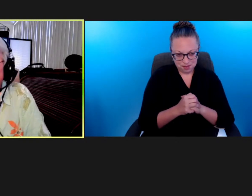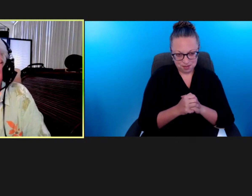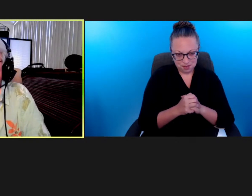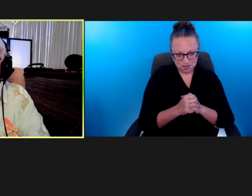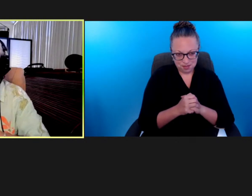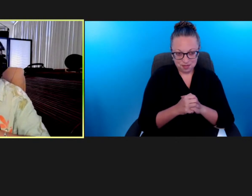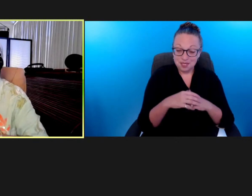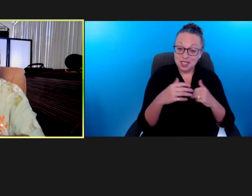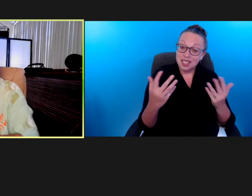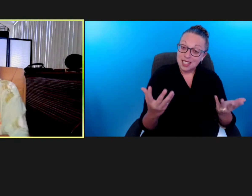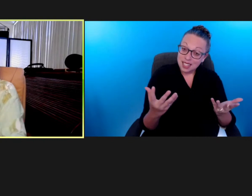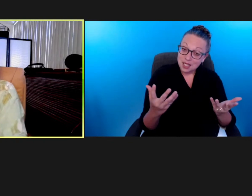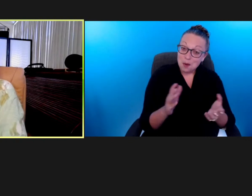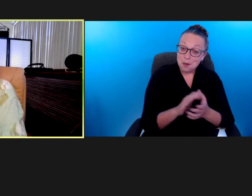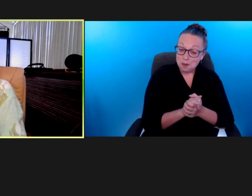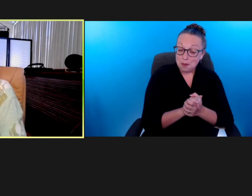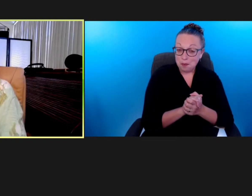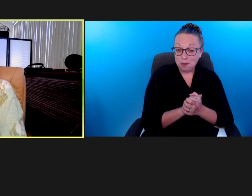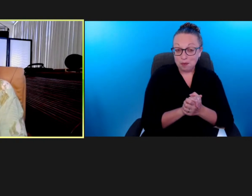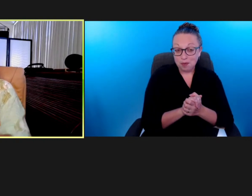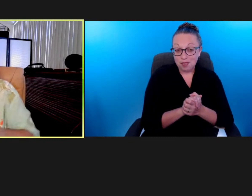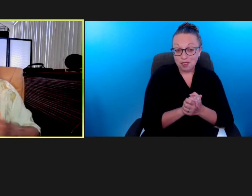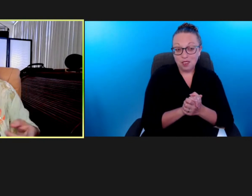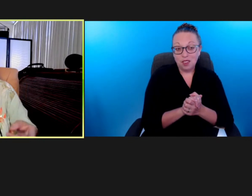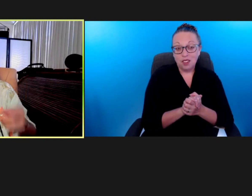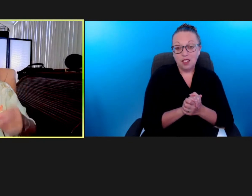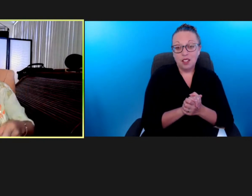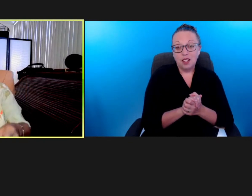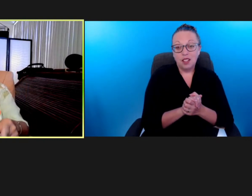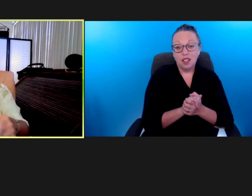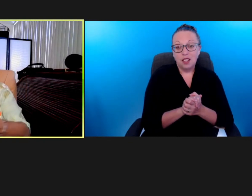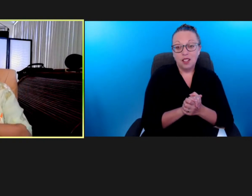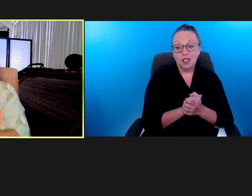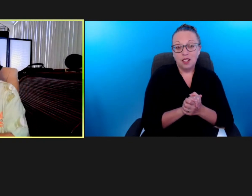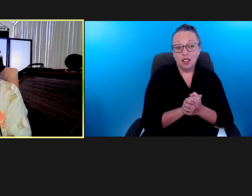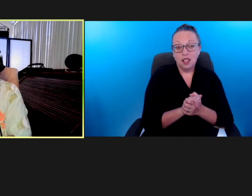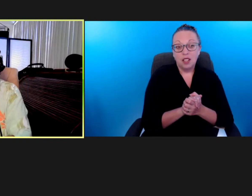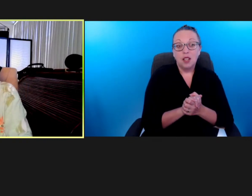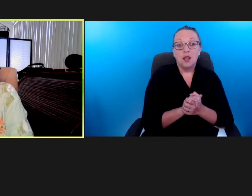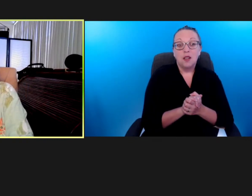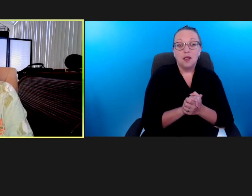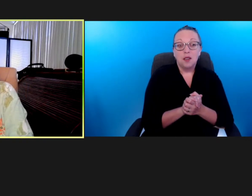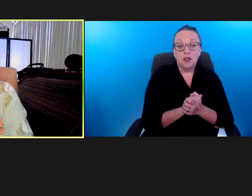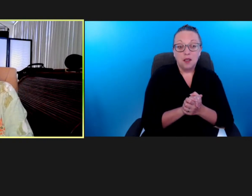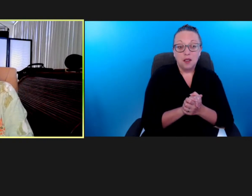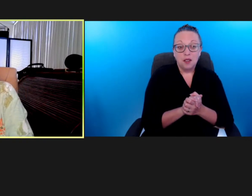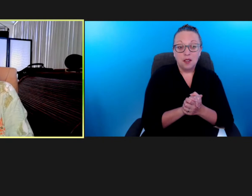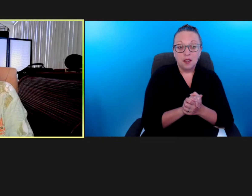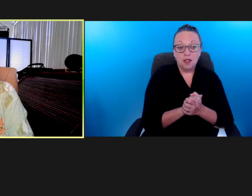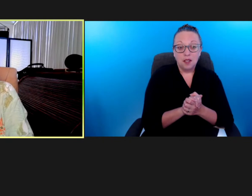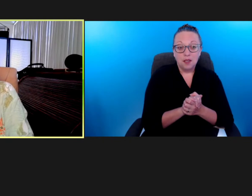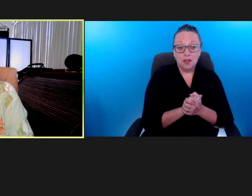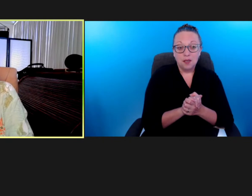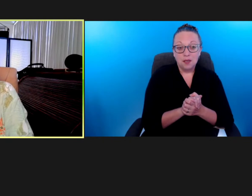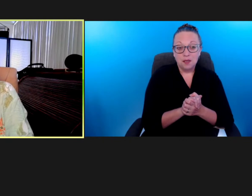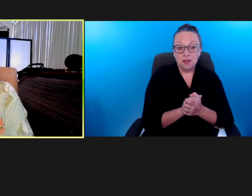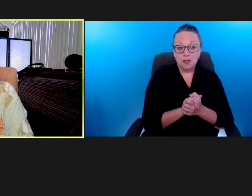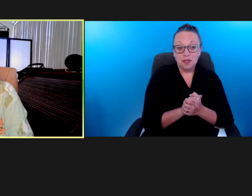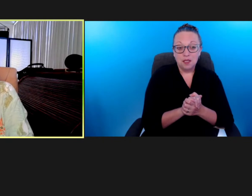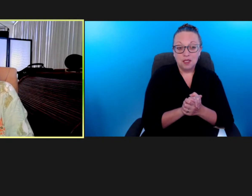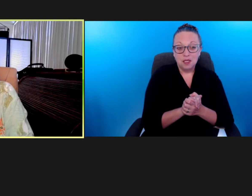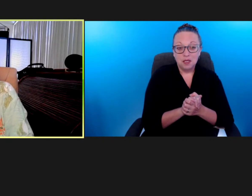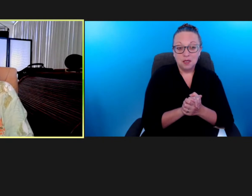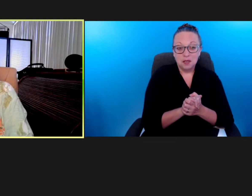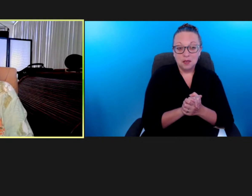And you know, I think... Concept and development. Jim Tamaya. Here come the credits. Oh, the credits? This is the audio-described version